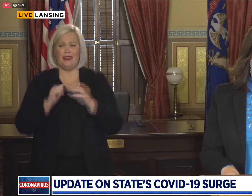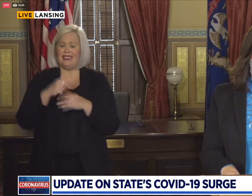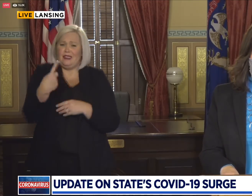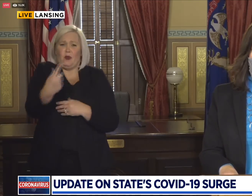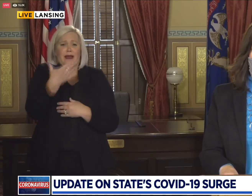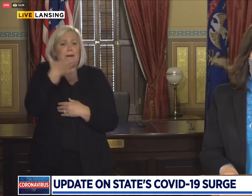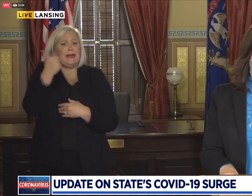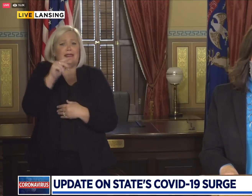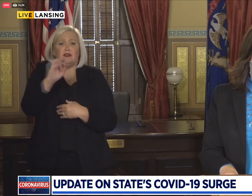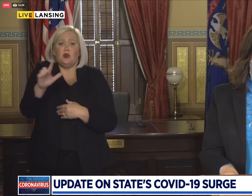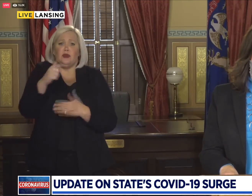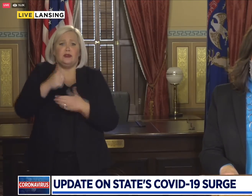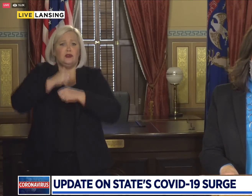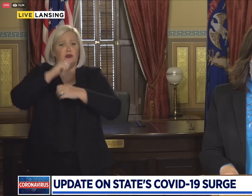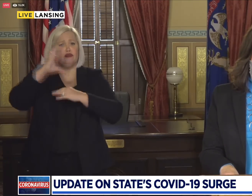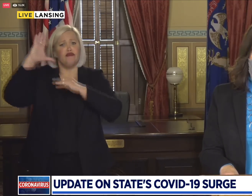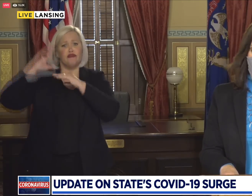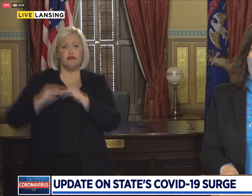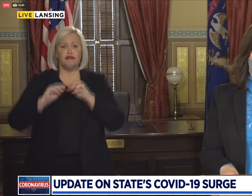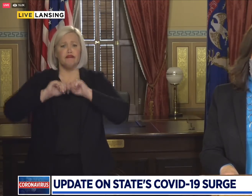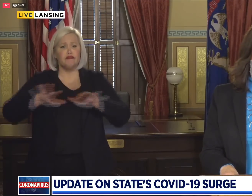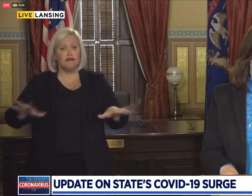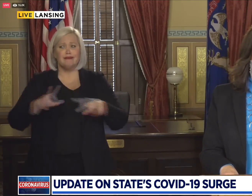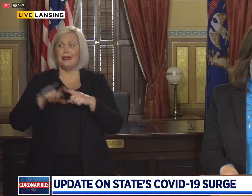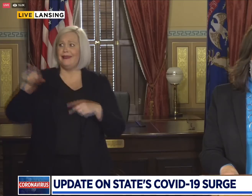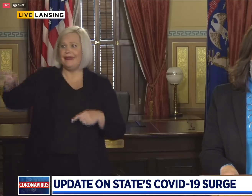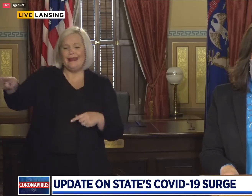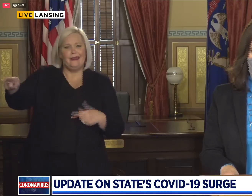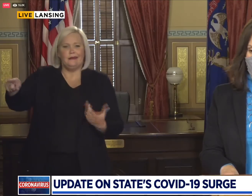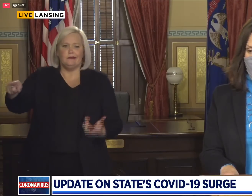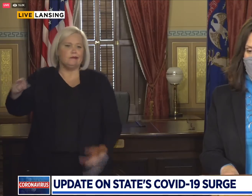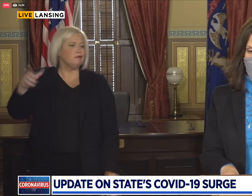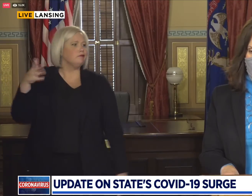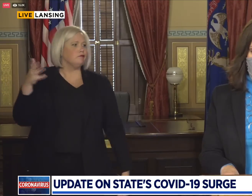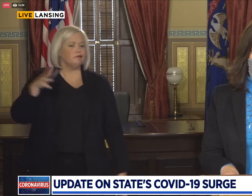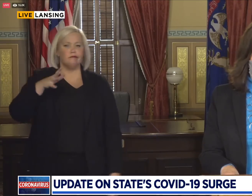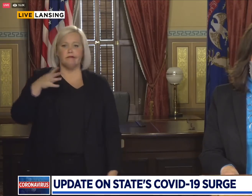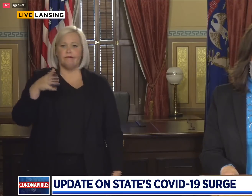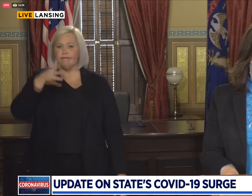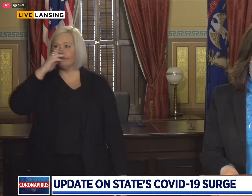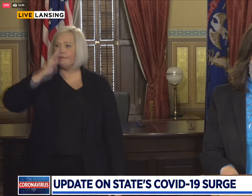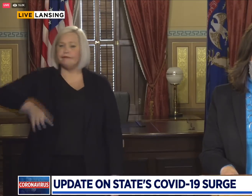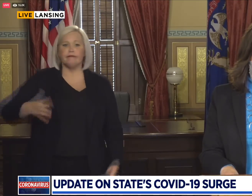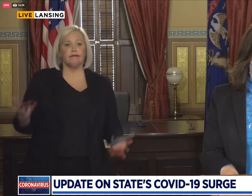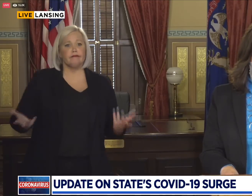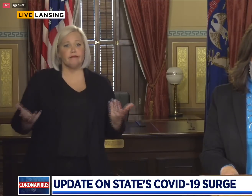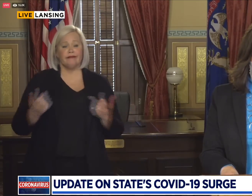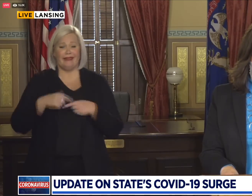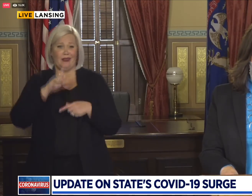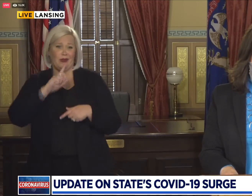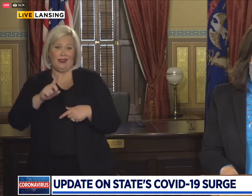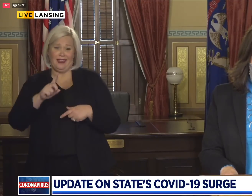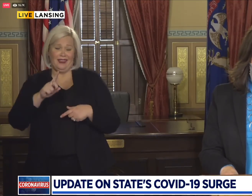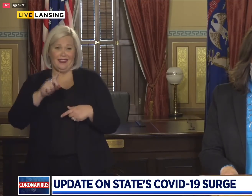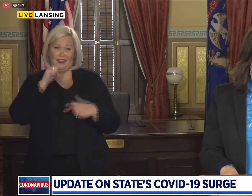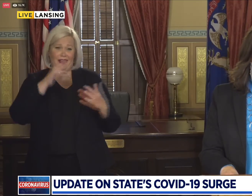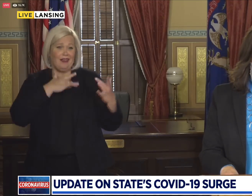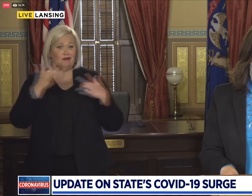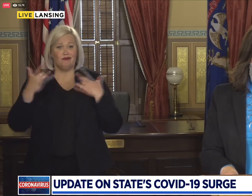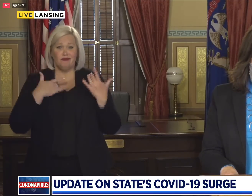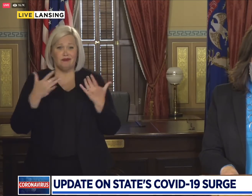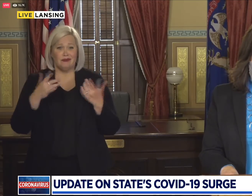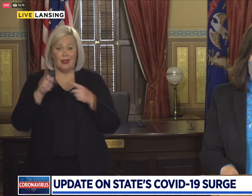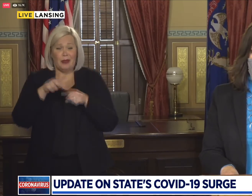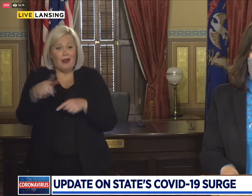they've not shown any appetite for that, or frankly, for anything else. In fact,